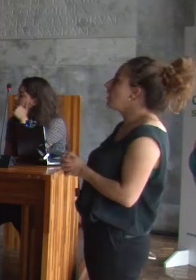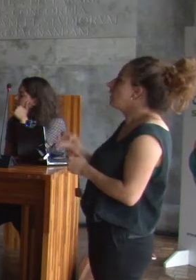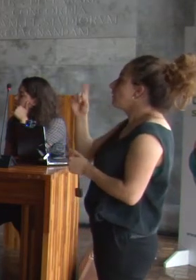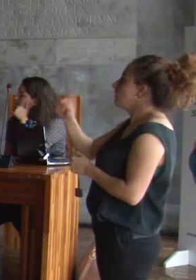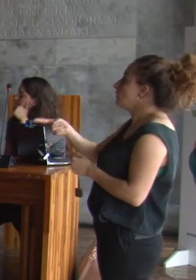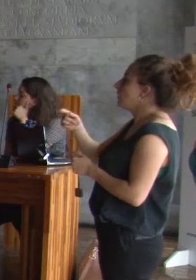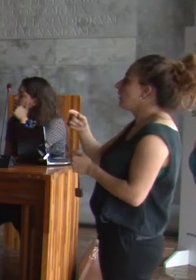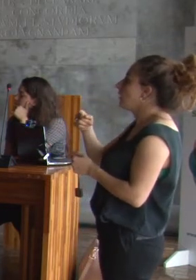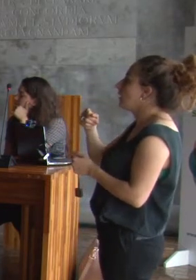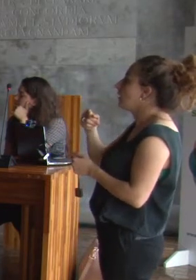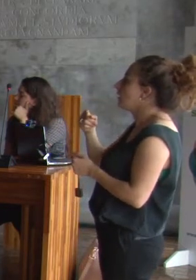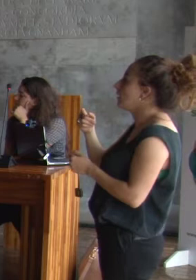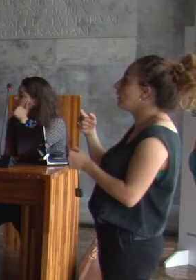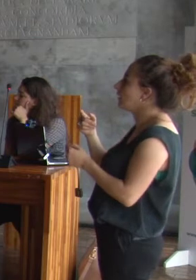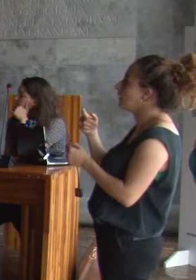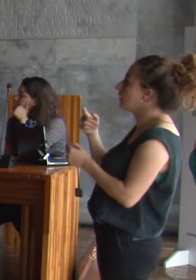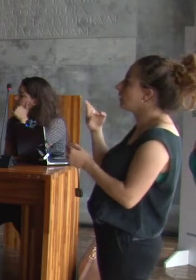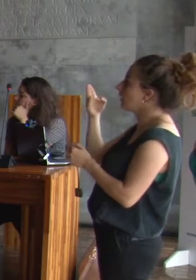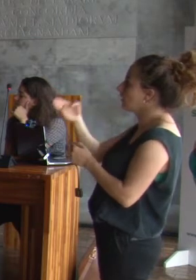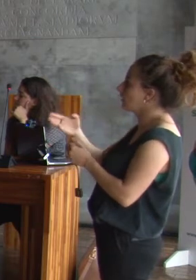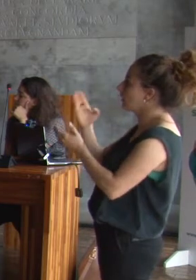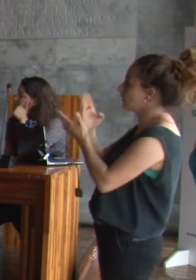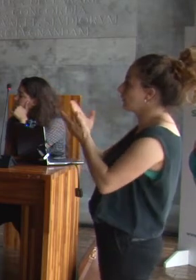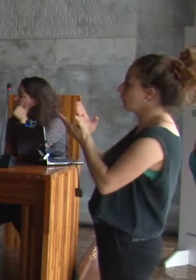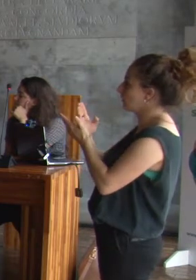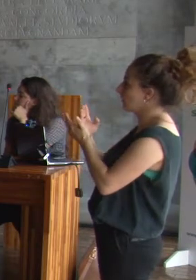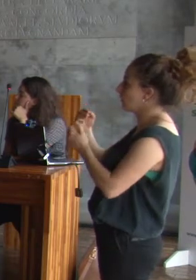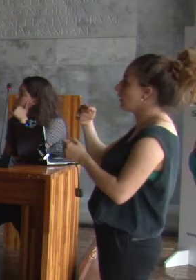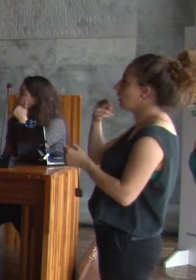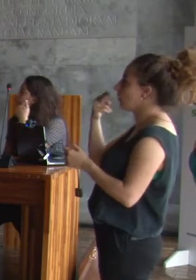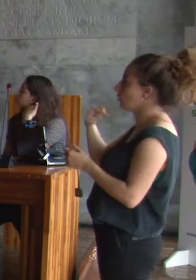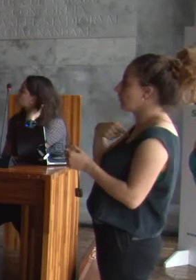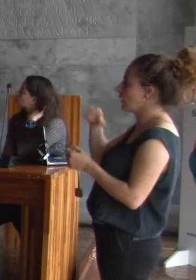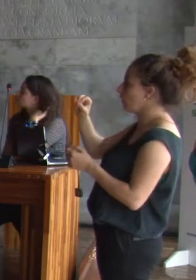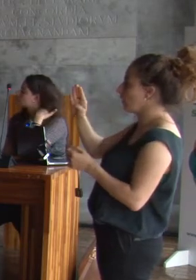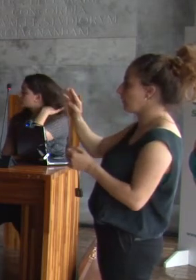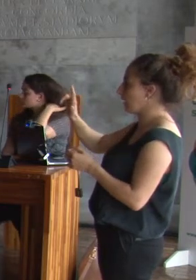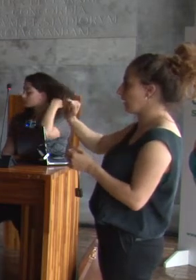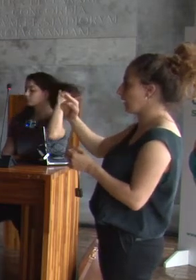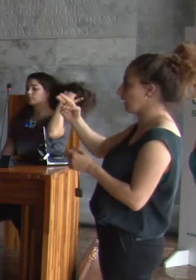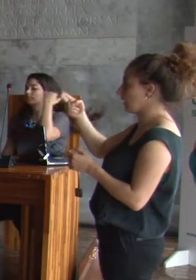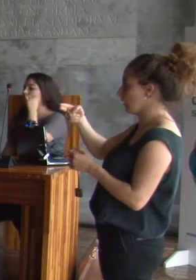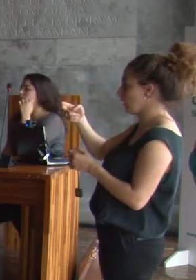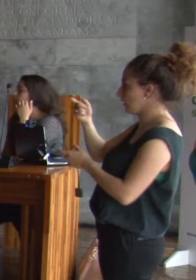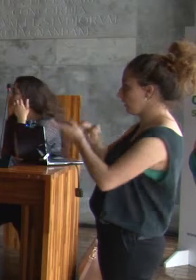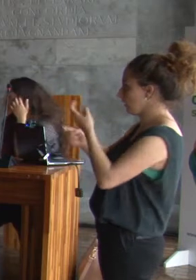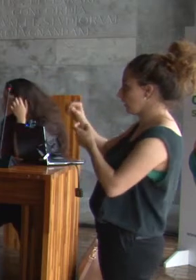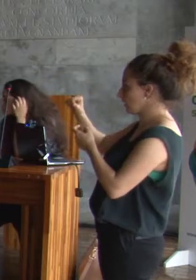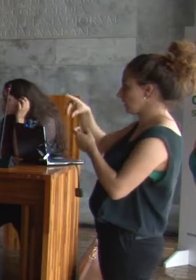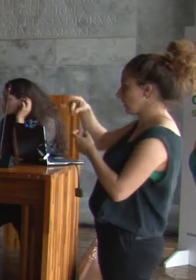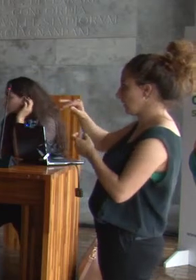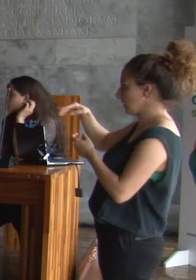Julia says in Marciana Library, mi chiamo Julia Oblak. My name is Julia Oblak. I'm from